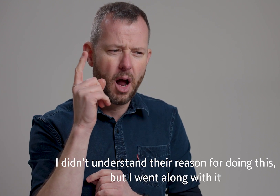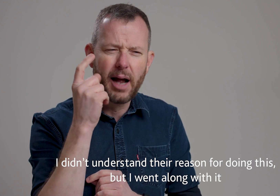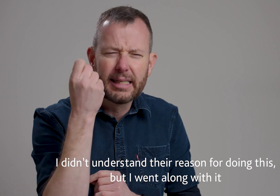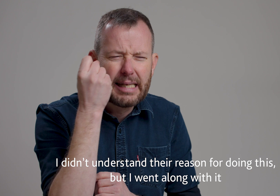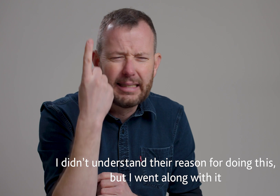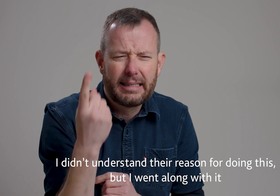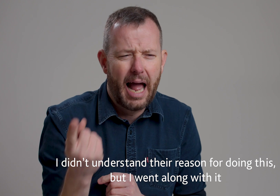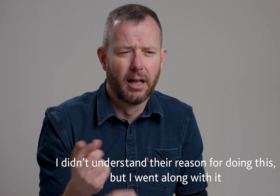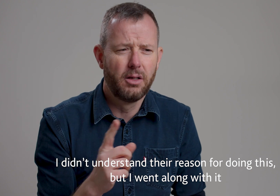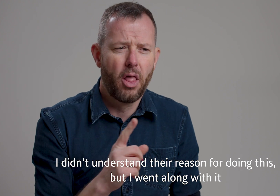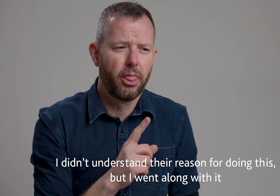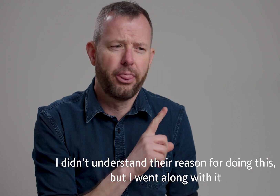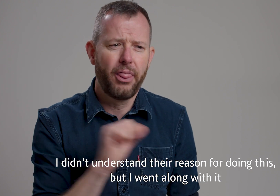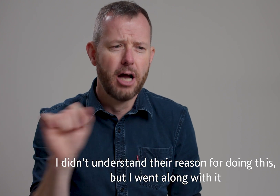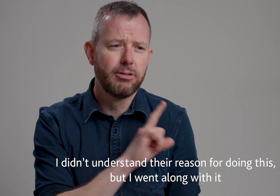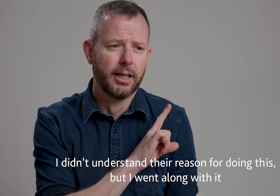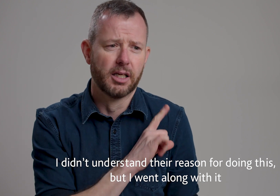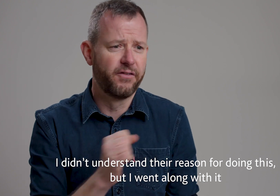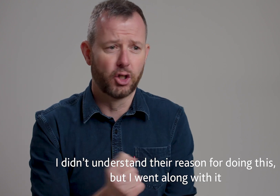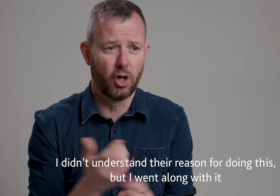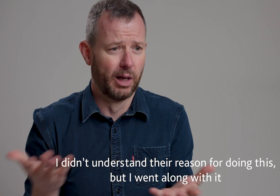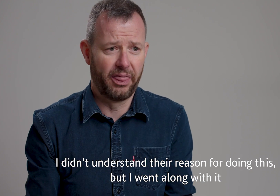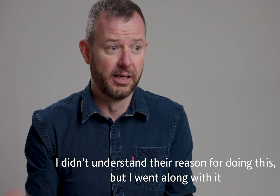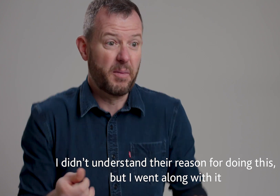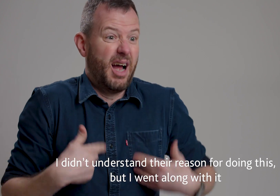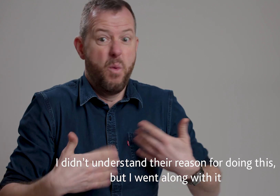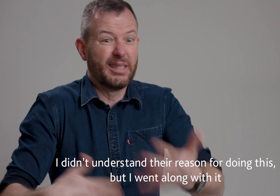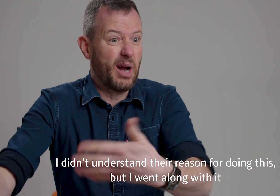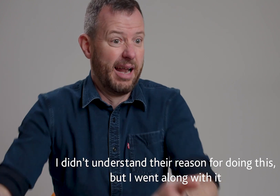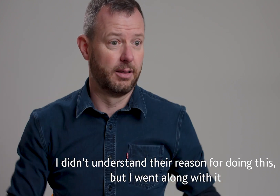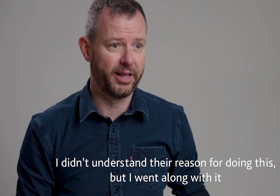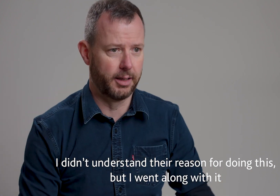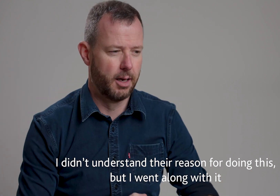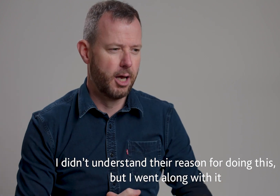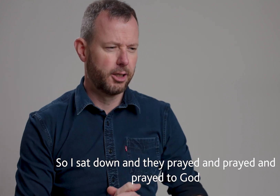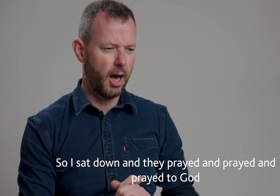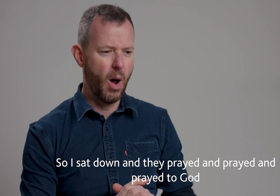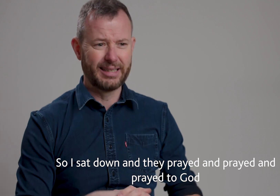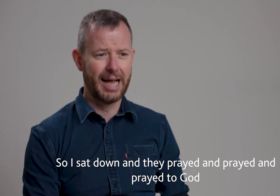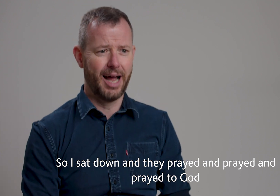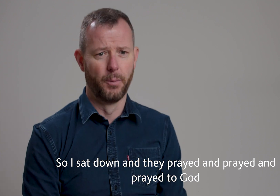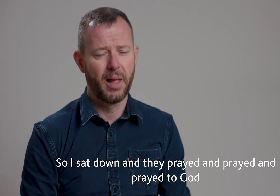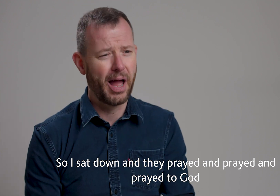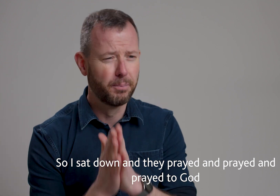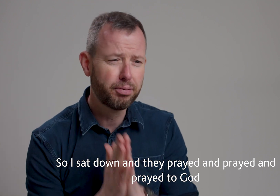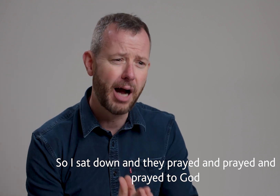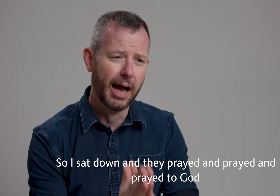God." I did that and done. They read it for 2 weeks. So I went again with it. So I sat down and they prayed